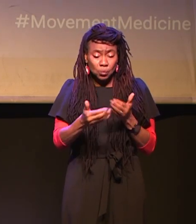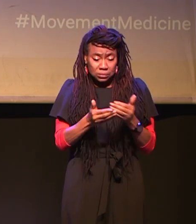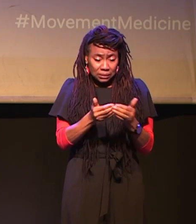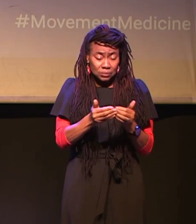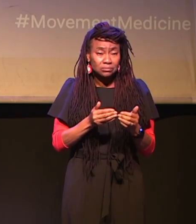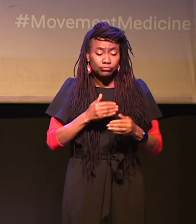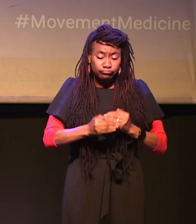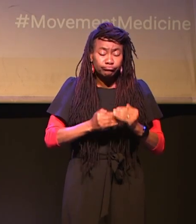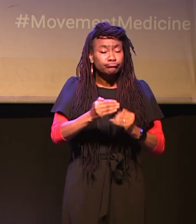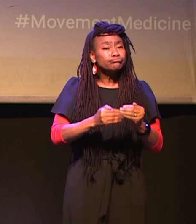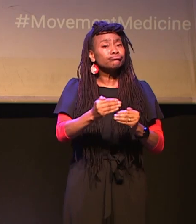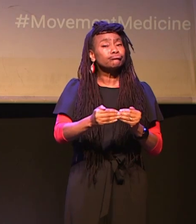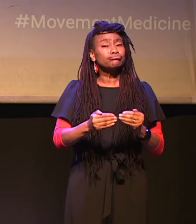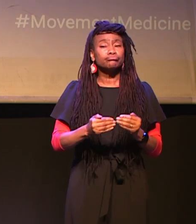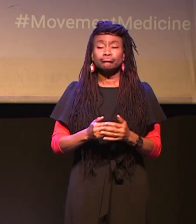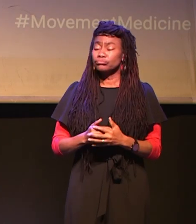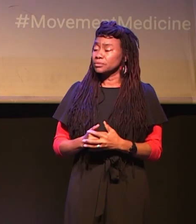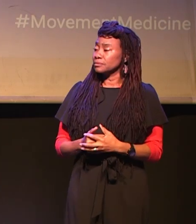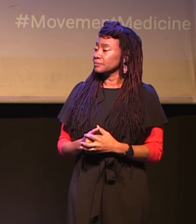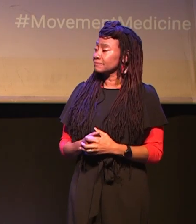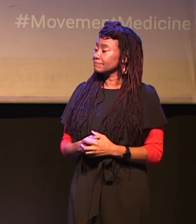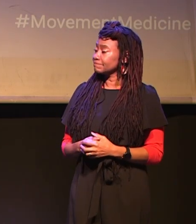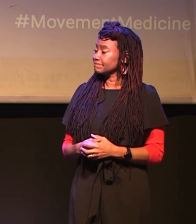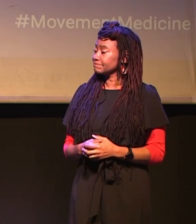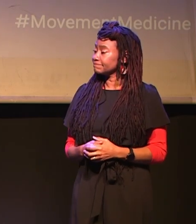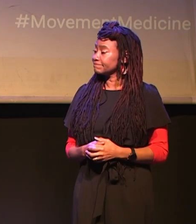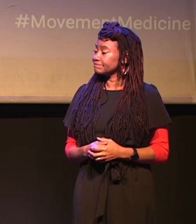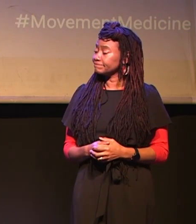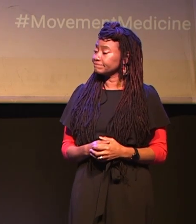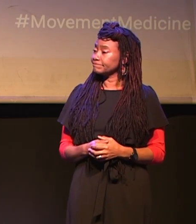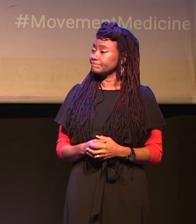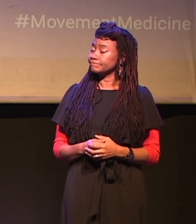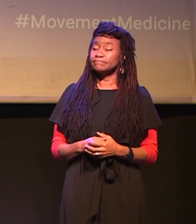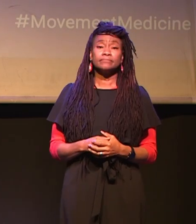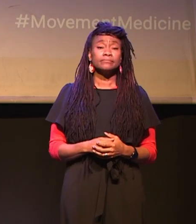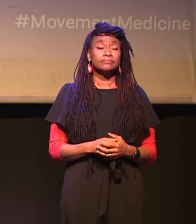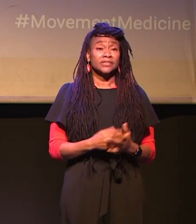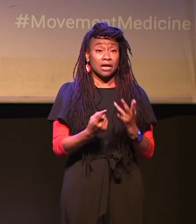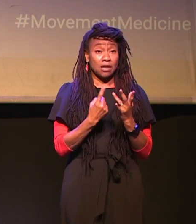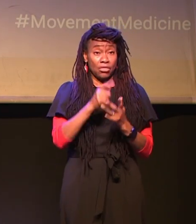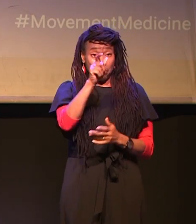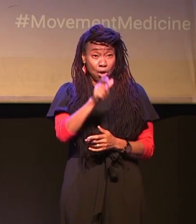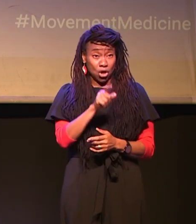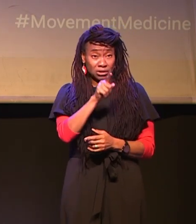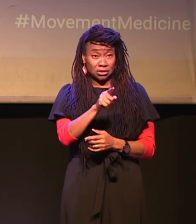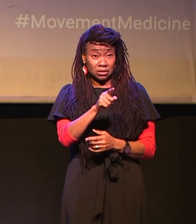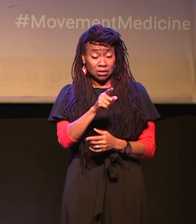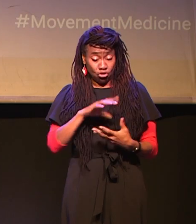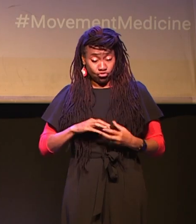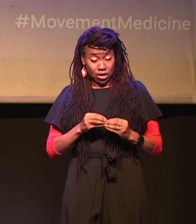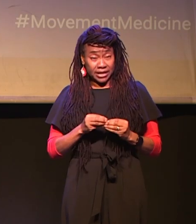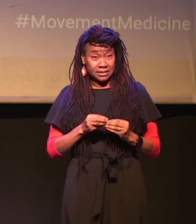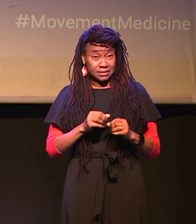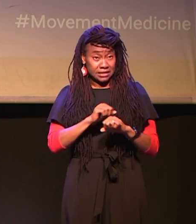then, it's like, it's really hard to create room for another person if you don't create room for yourself. I think that